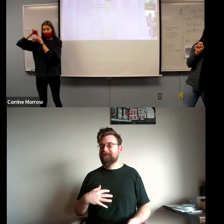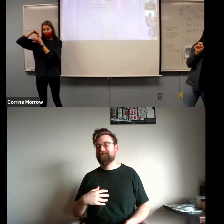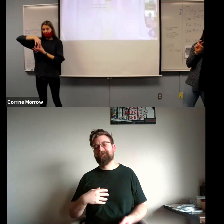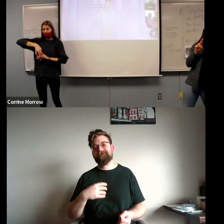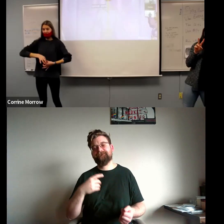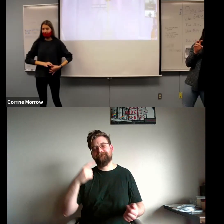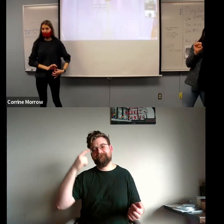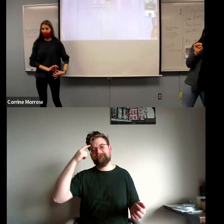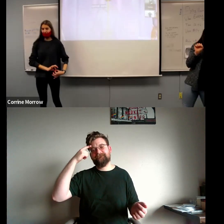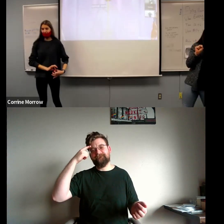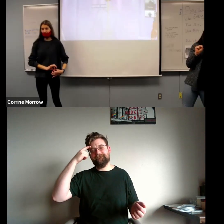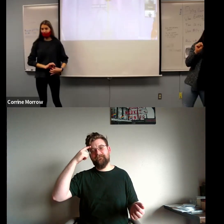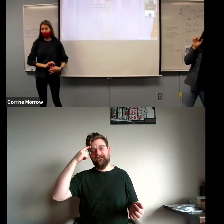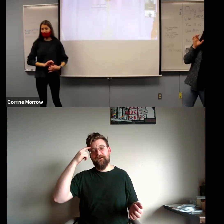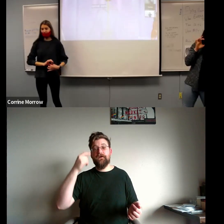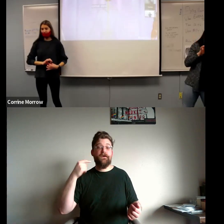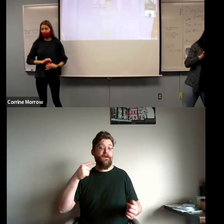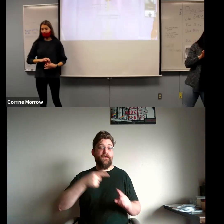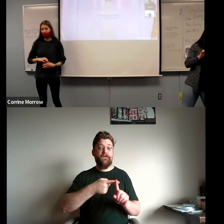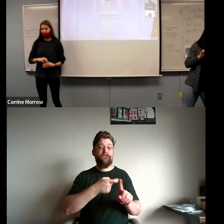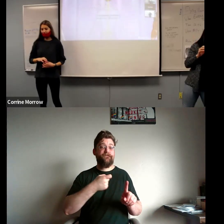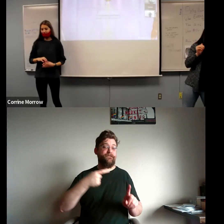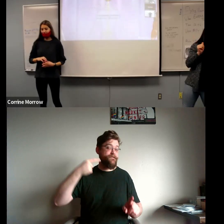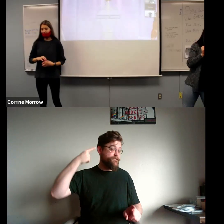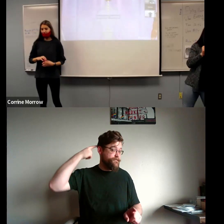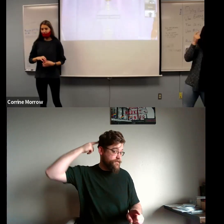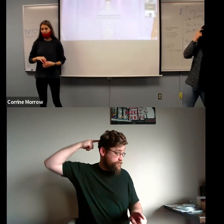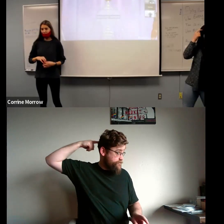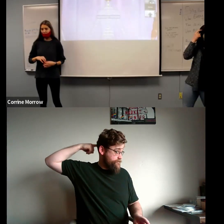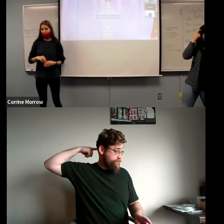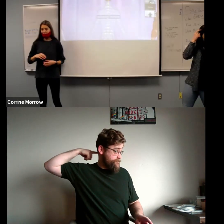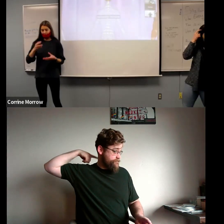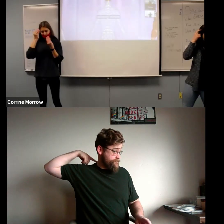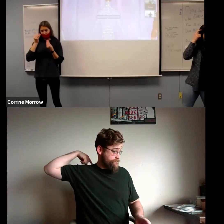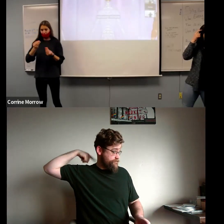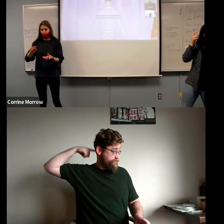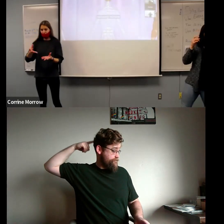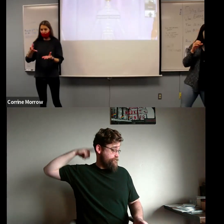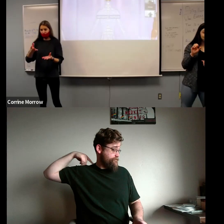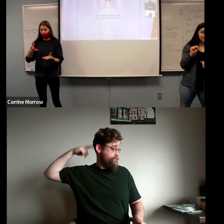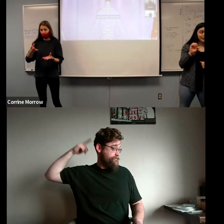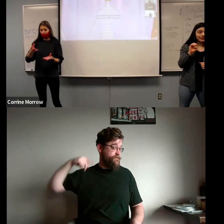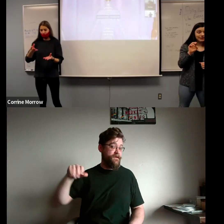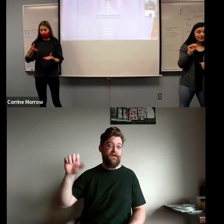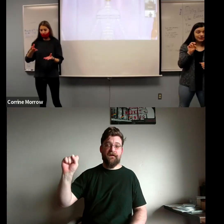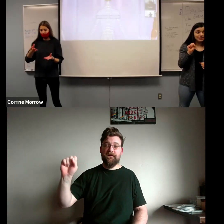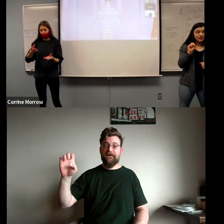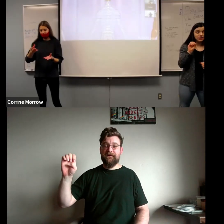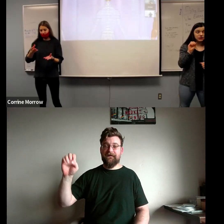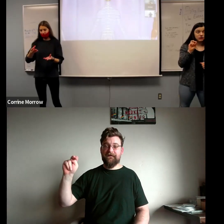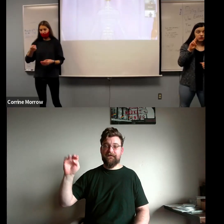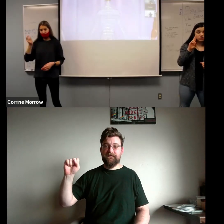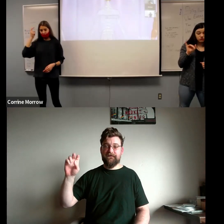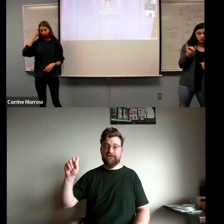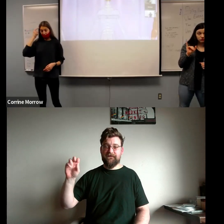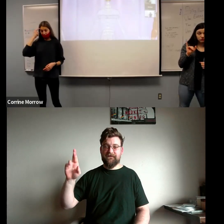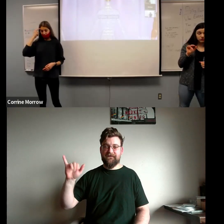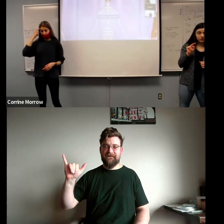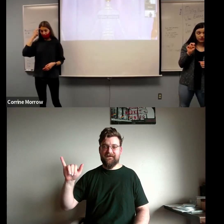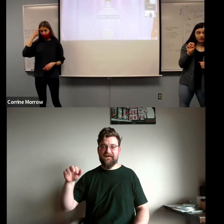through the spinal cord inside your backbone. Sensory nerves send messages to the brain from the body. Motor nerves